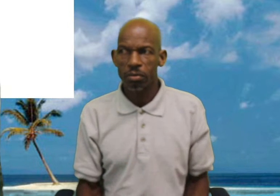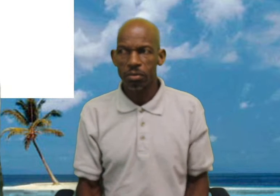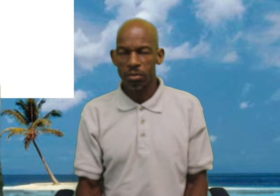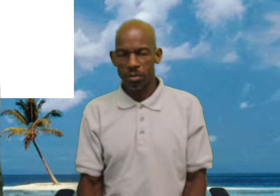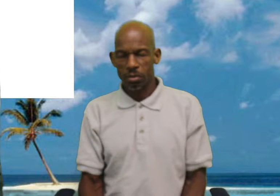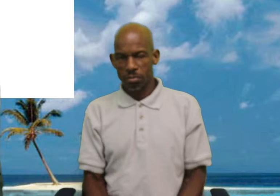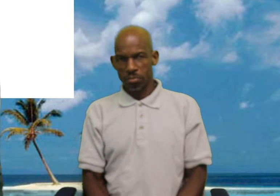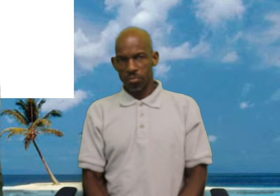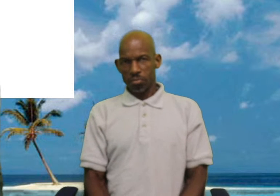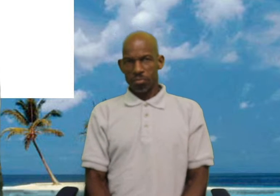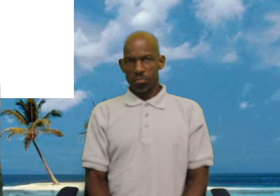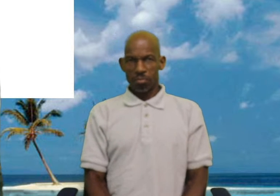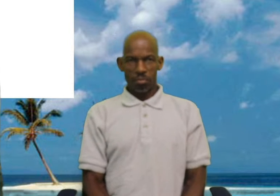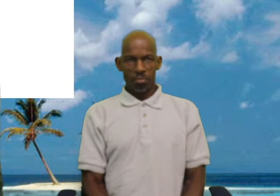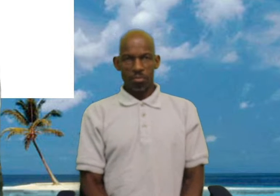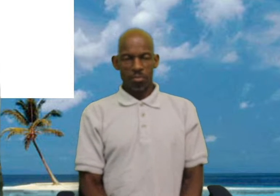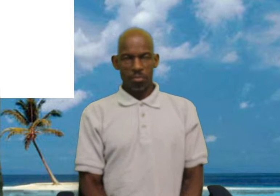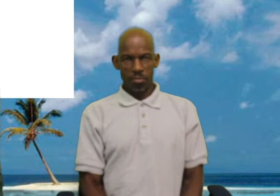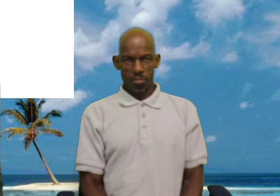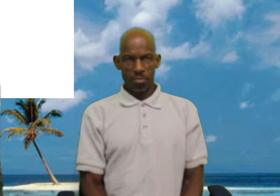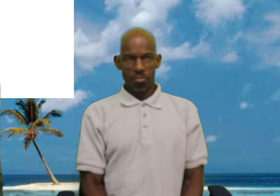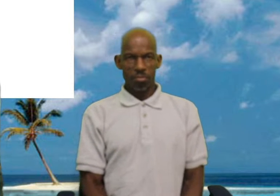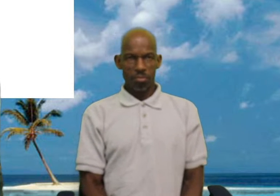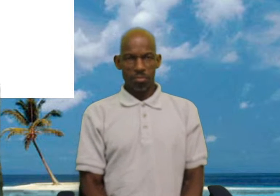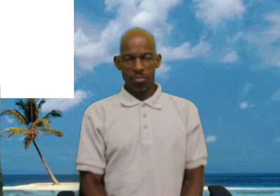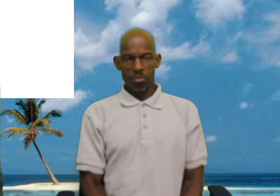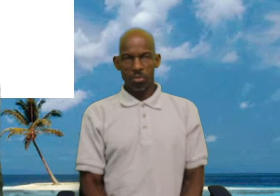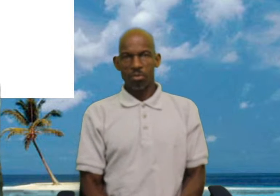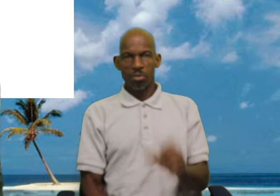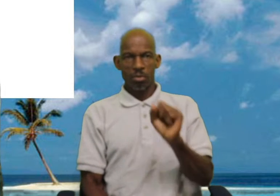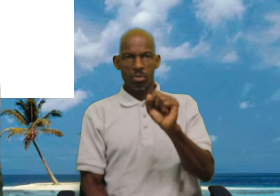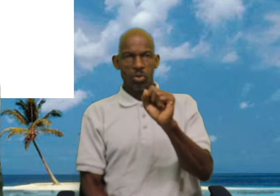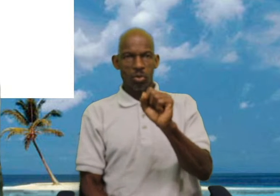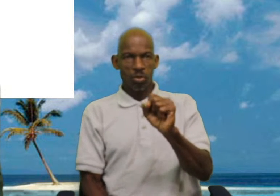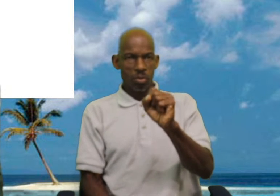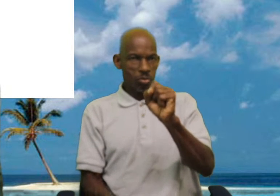write Sharon because that is not your name. Sharon.